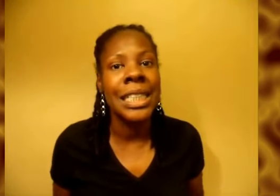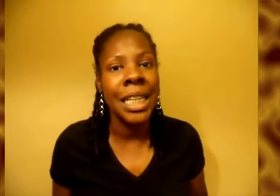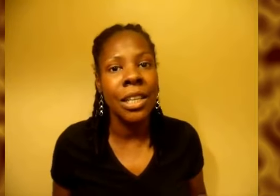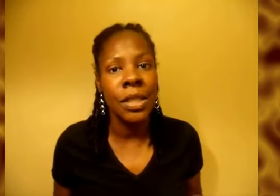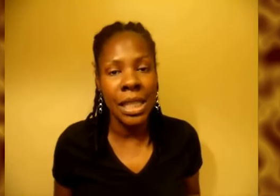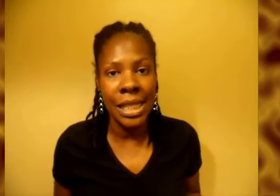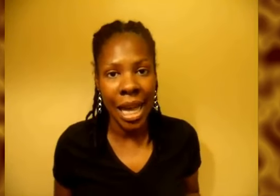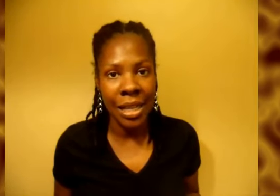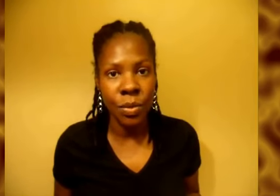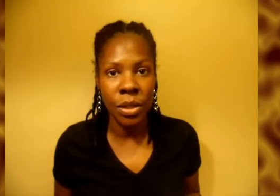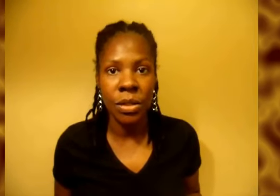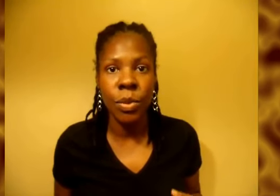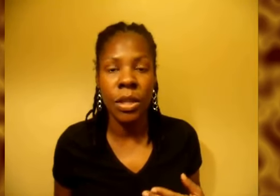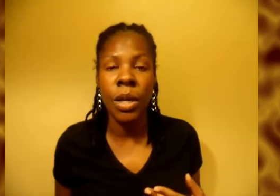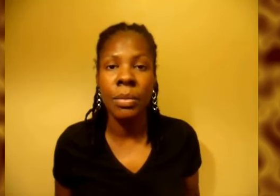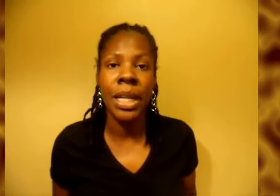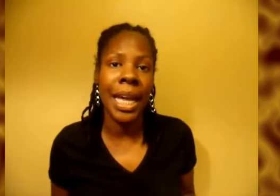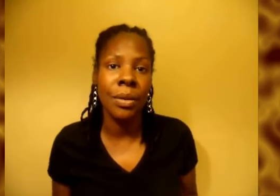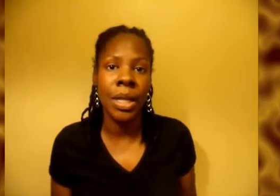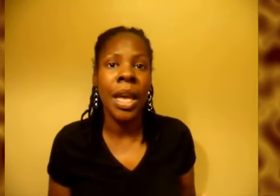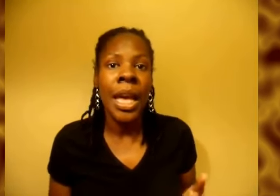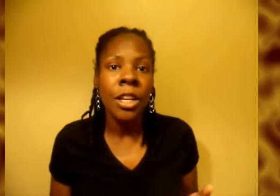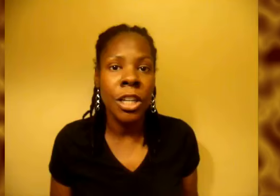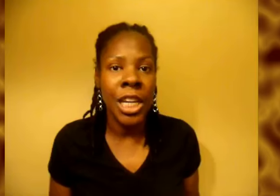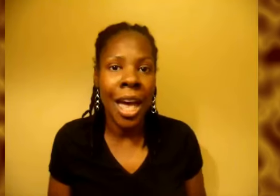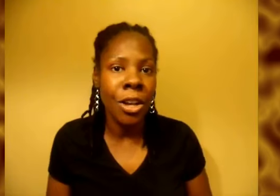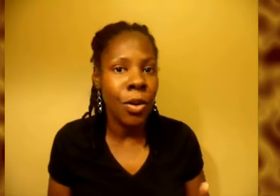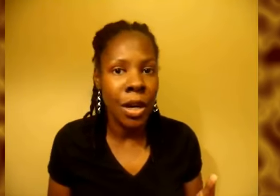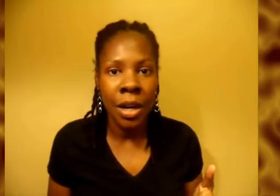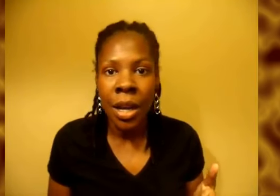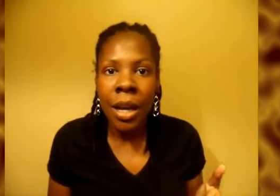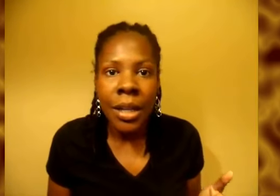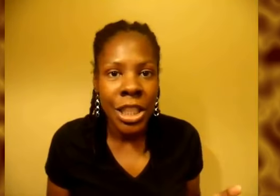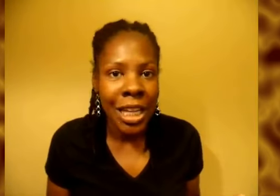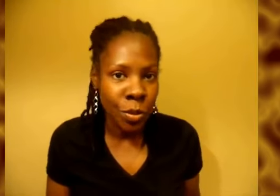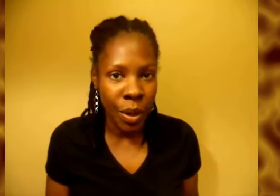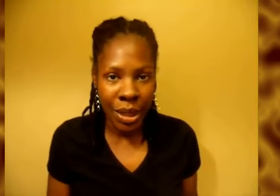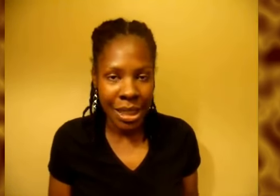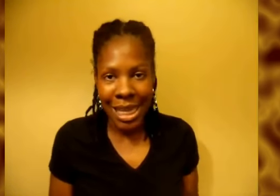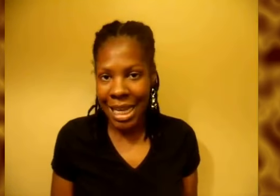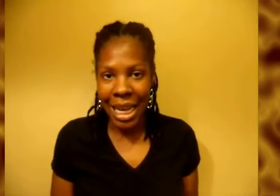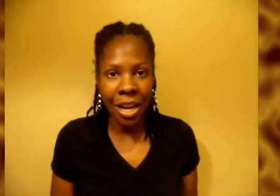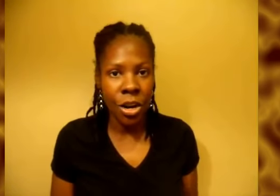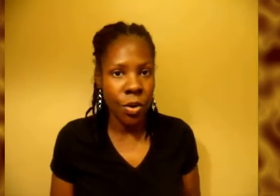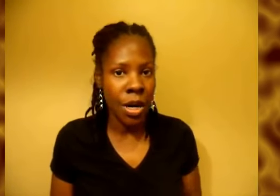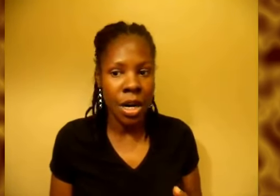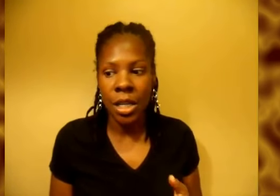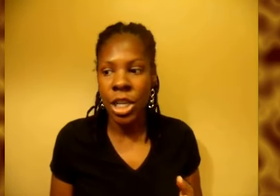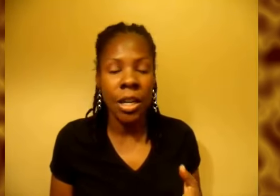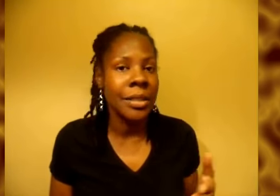consistently using these signs when you are communicating with your child, or a child that you work with in a daycare, or